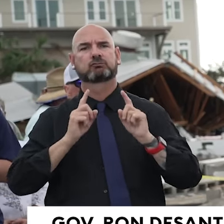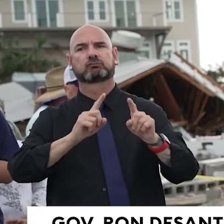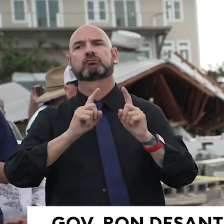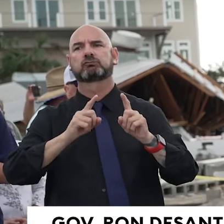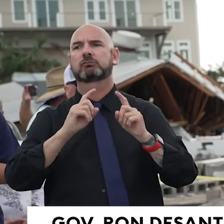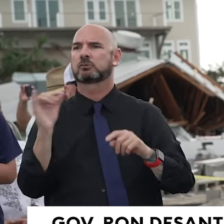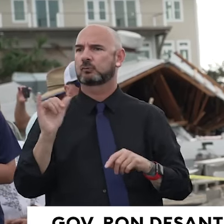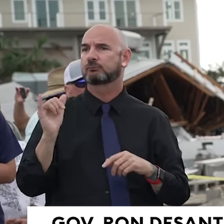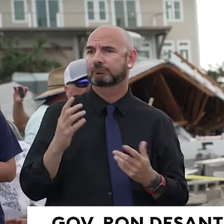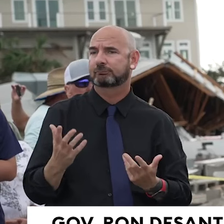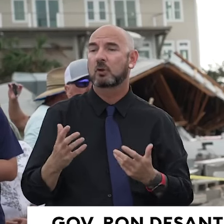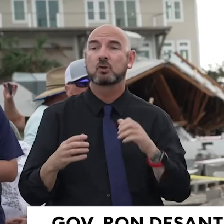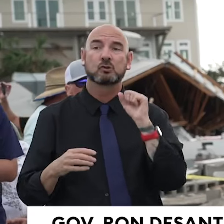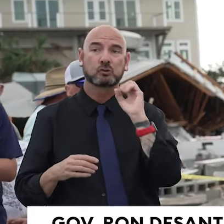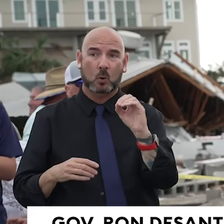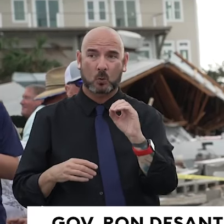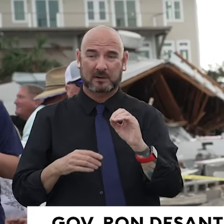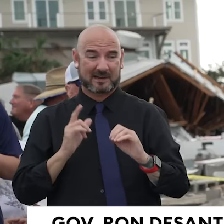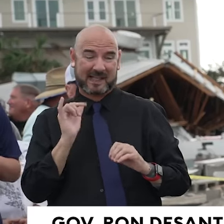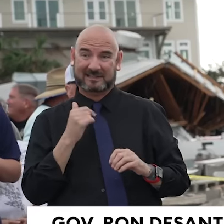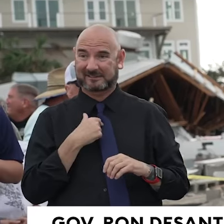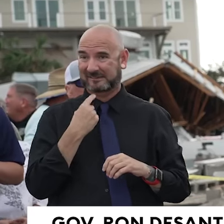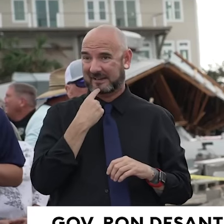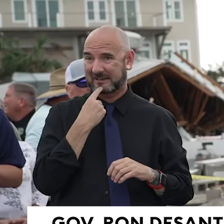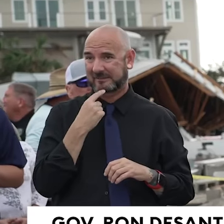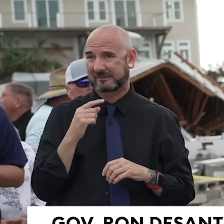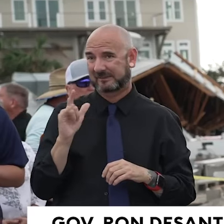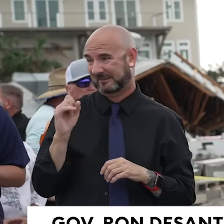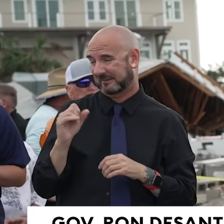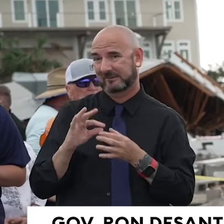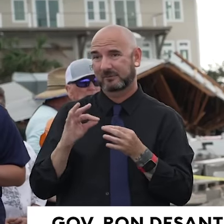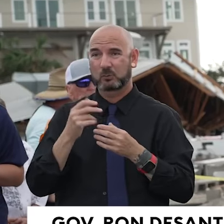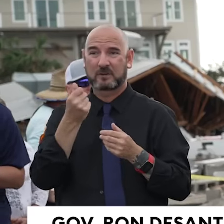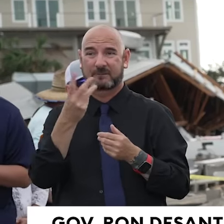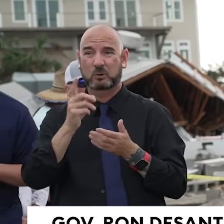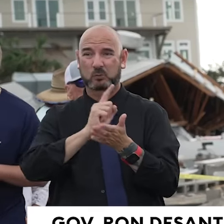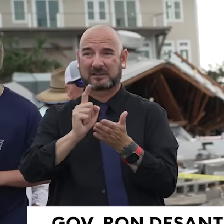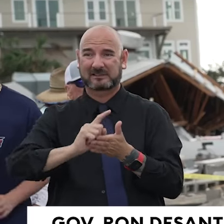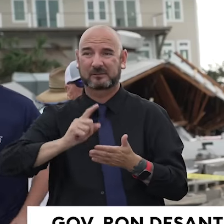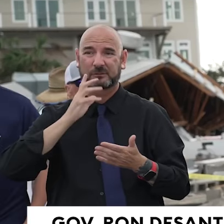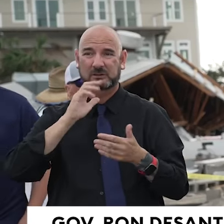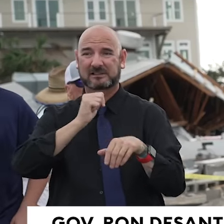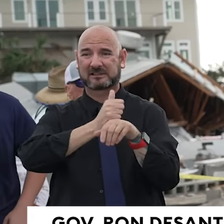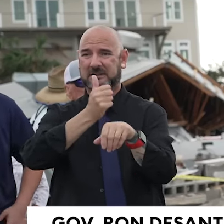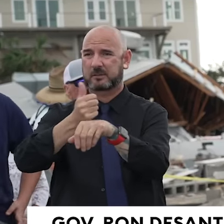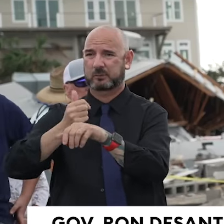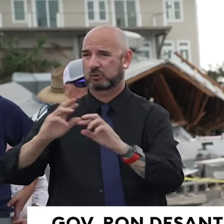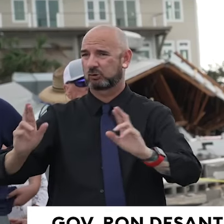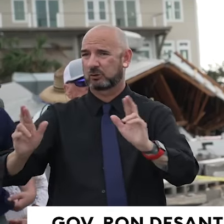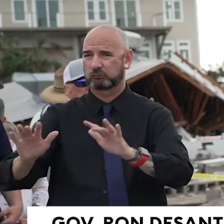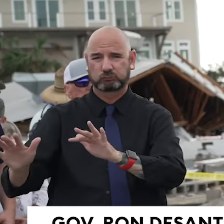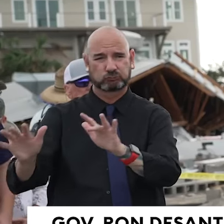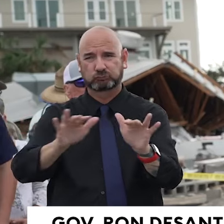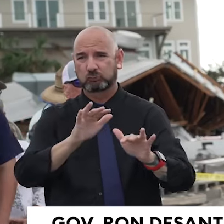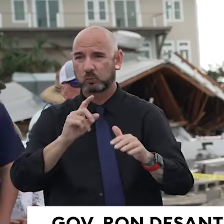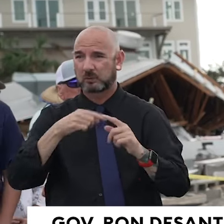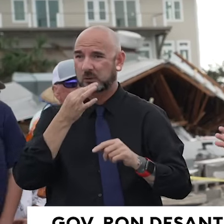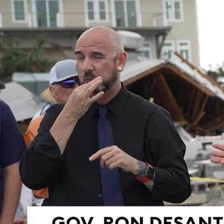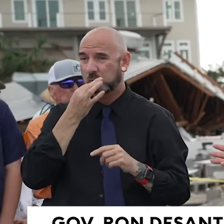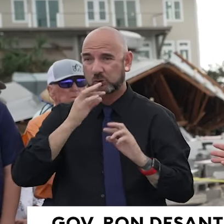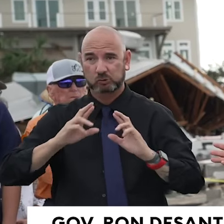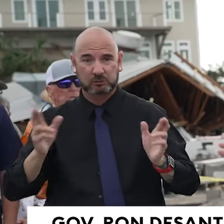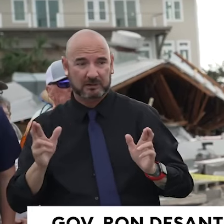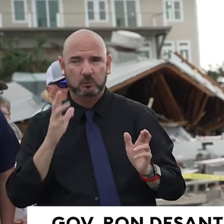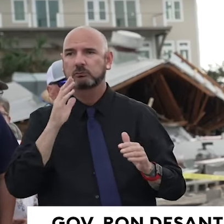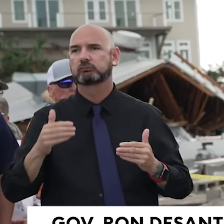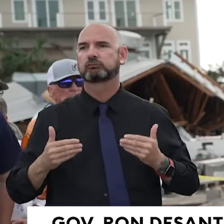So Linda says may take a couple weeks for them to get situated, everything they need, but as soon as they're ready, they can go. They could go